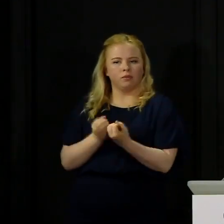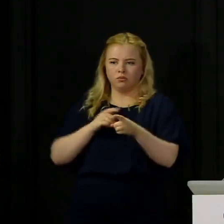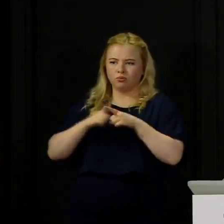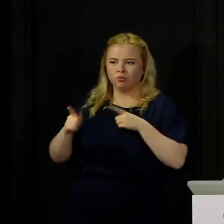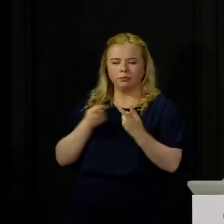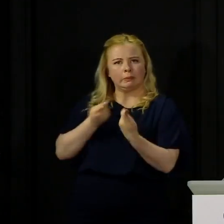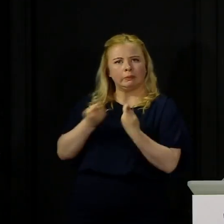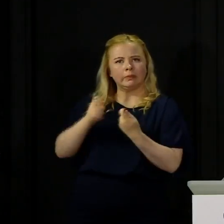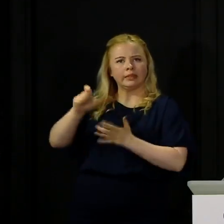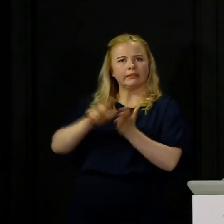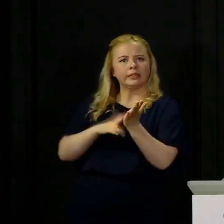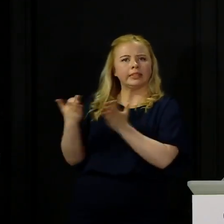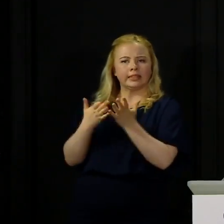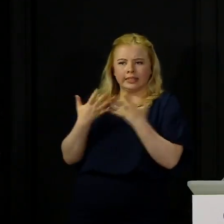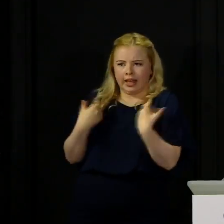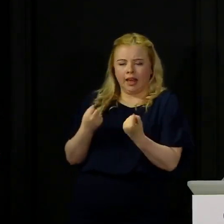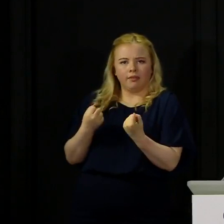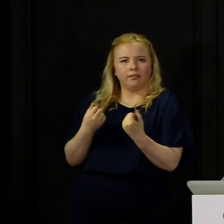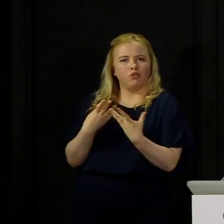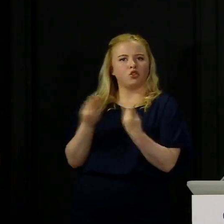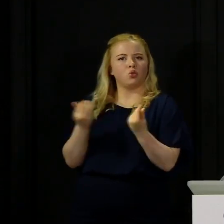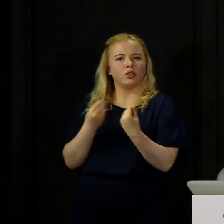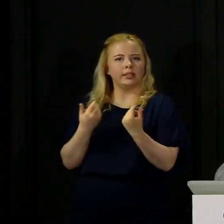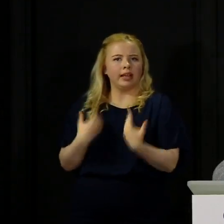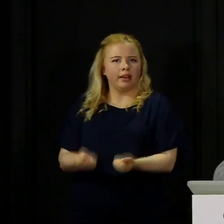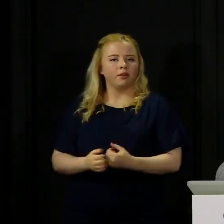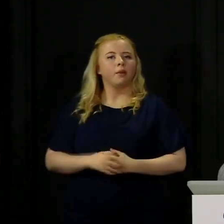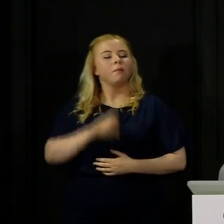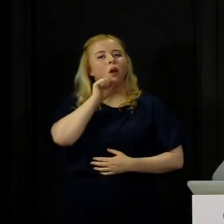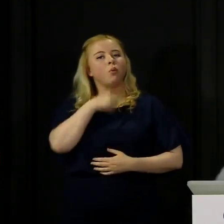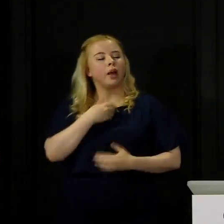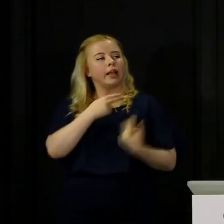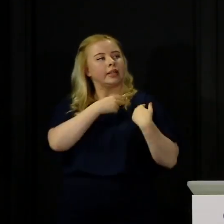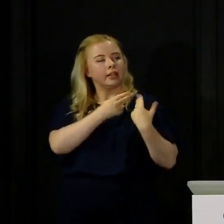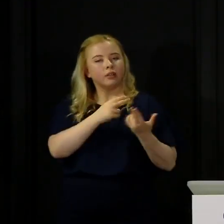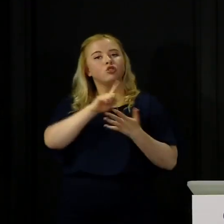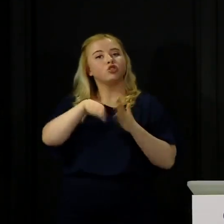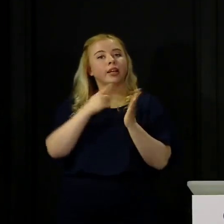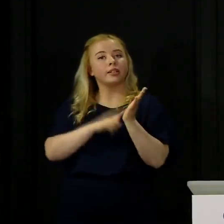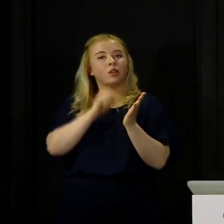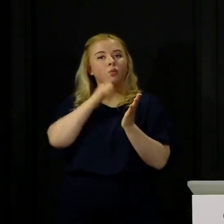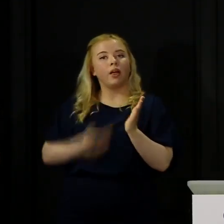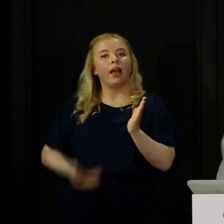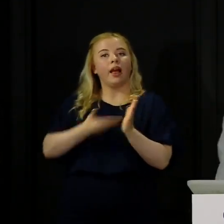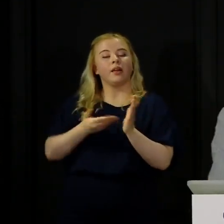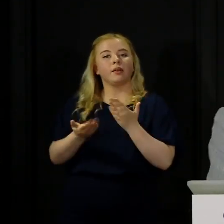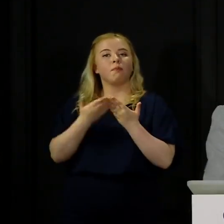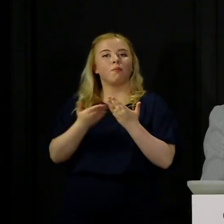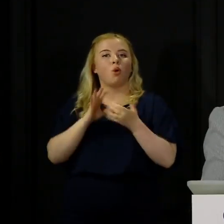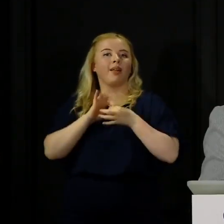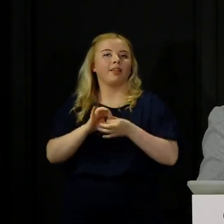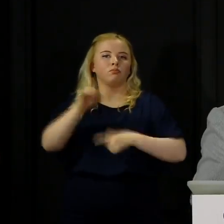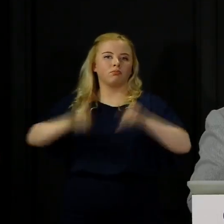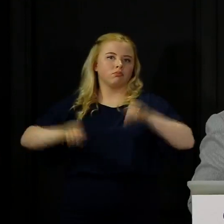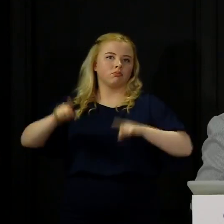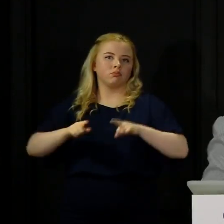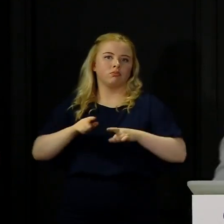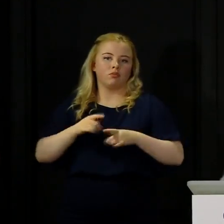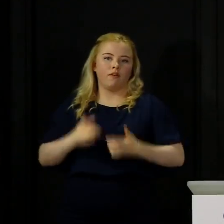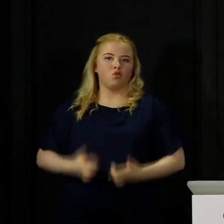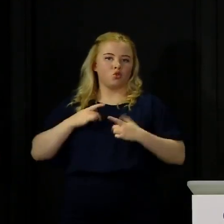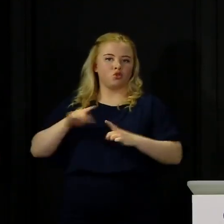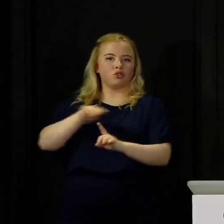crisis and to tackle any particular aspect of it. But I'll hand to Jason, maybe, who will say a little bit more just about the diversity of views